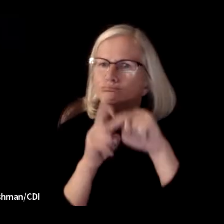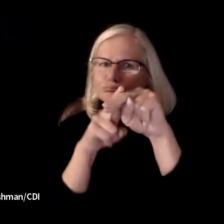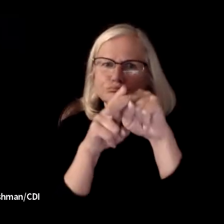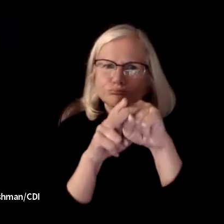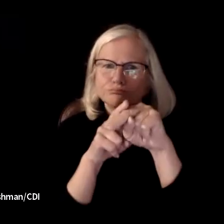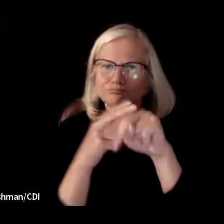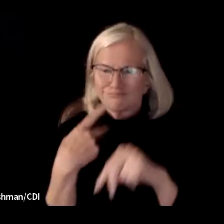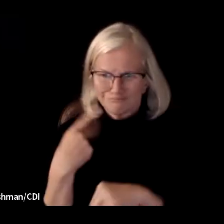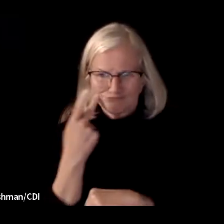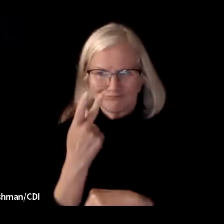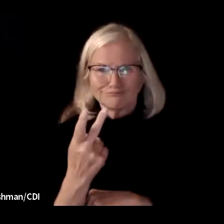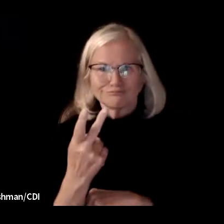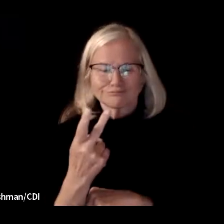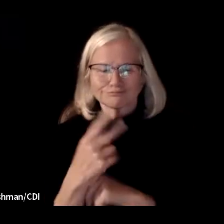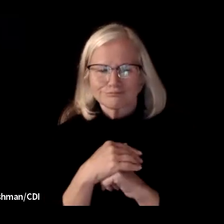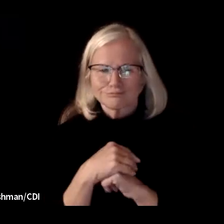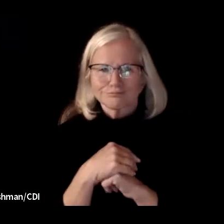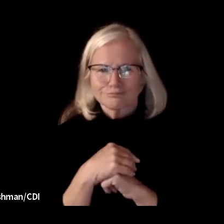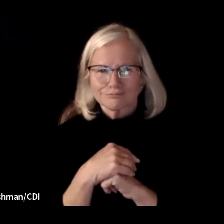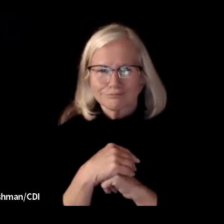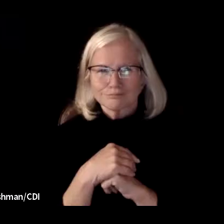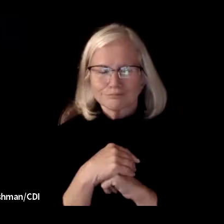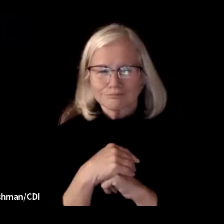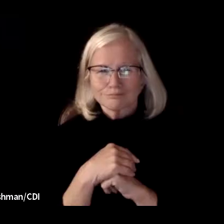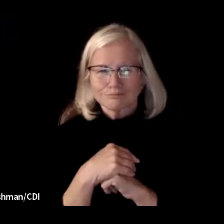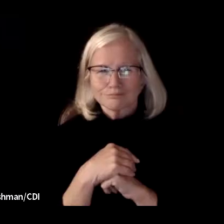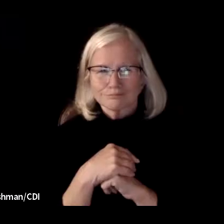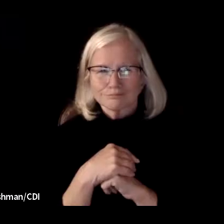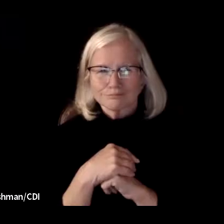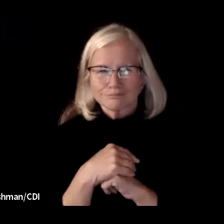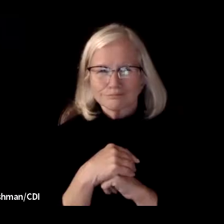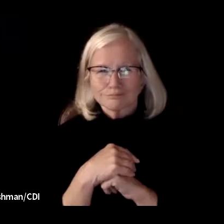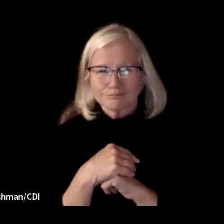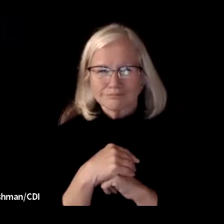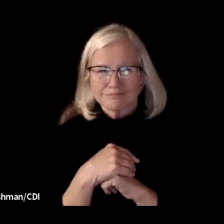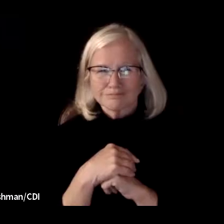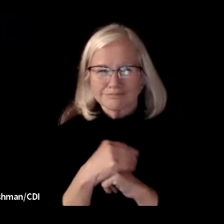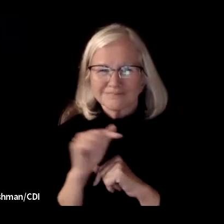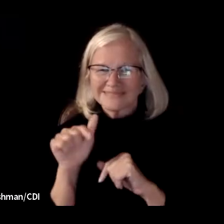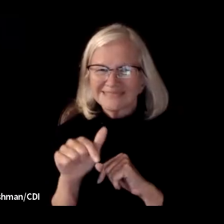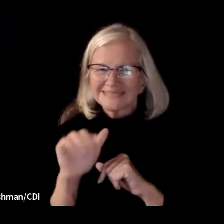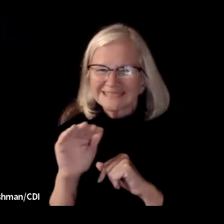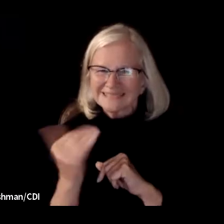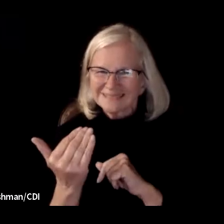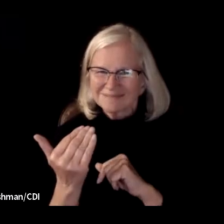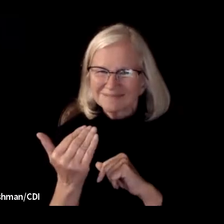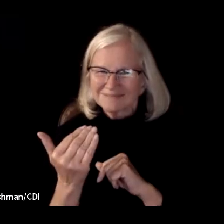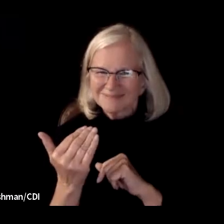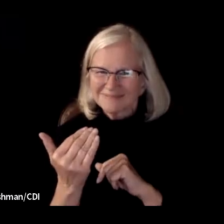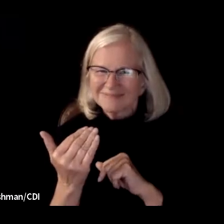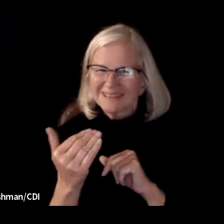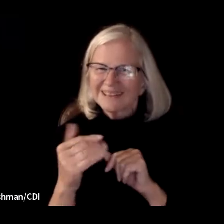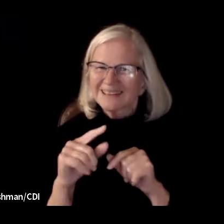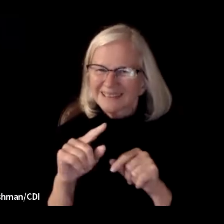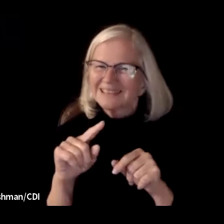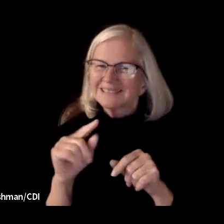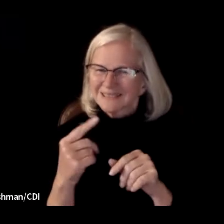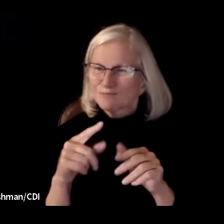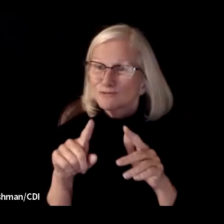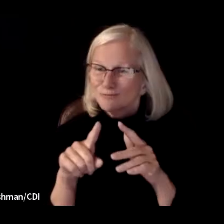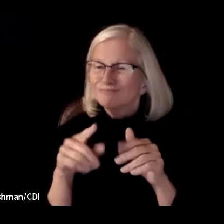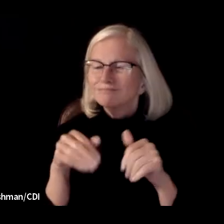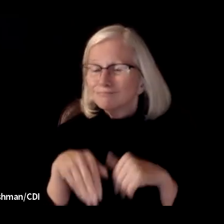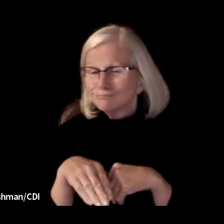other surges, but it's been this steady, inexorable increase over a long period of time